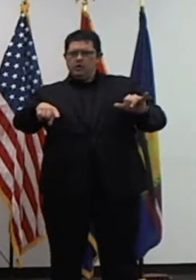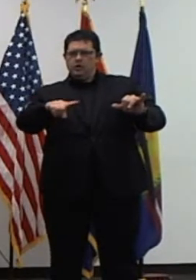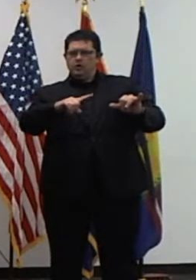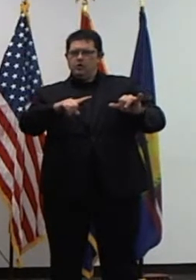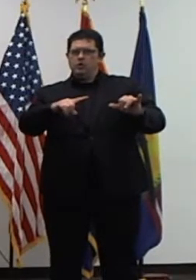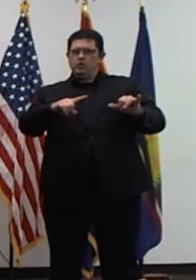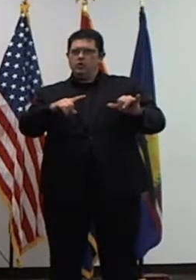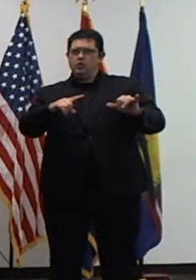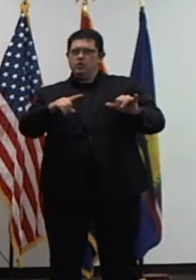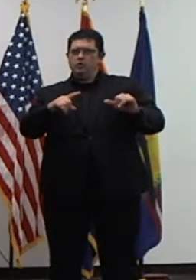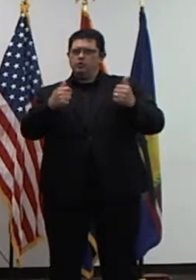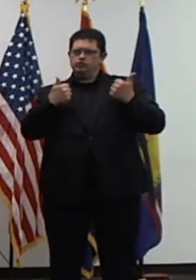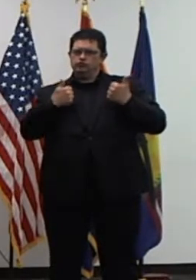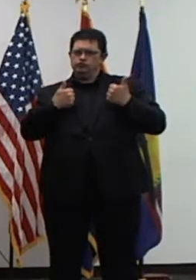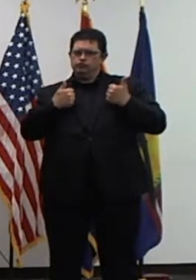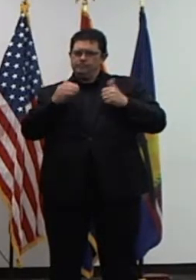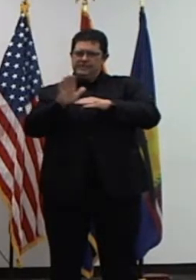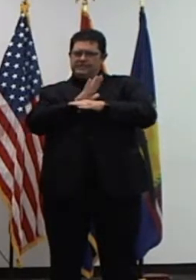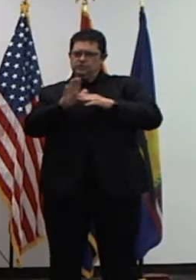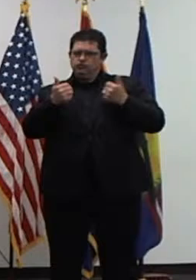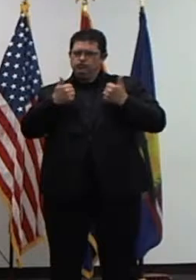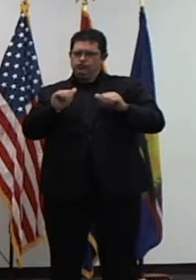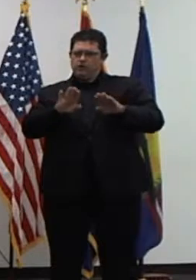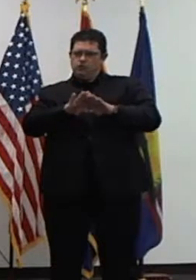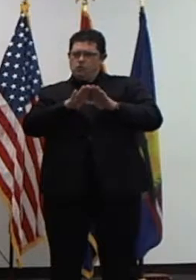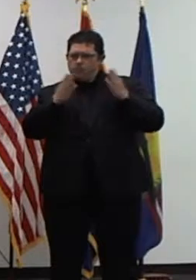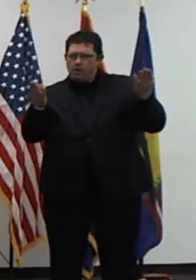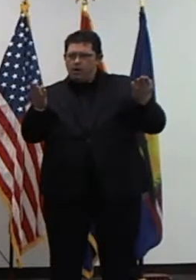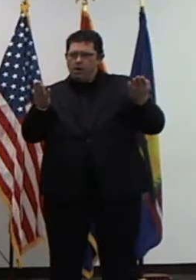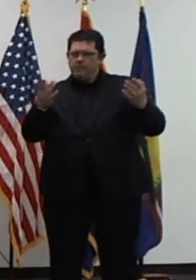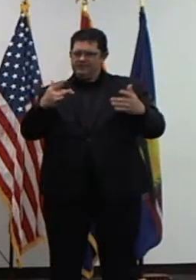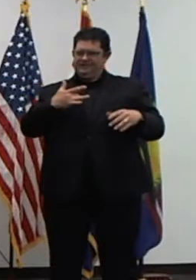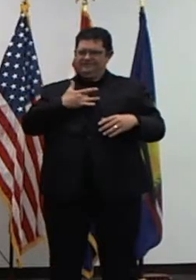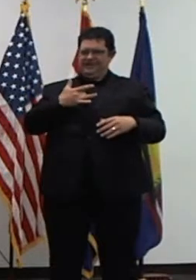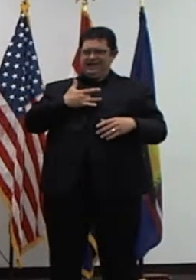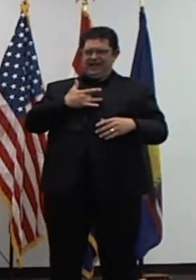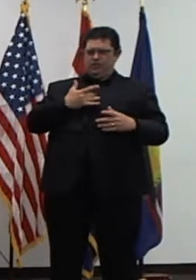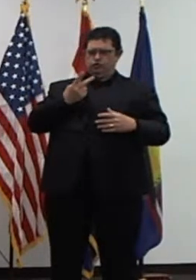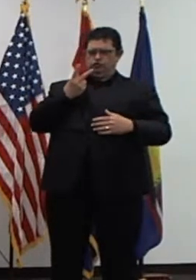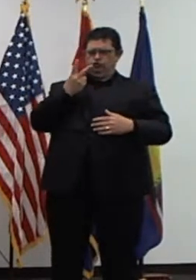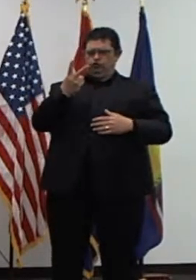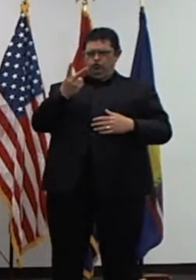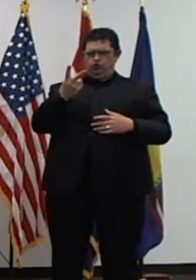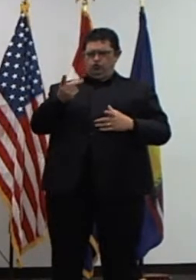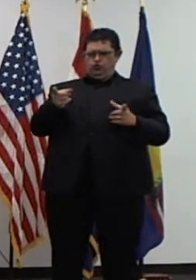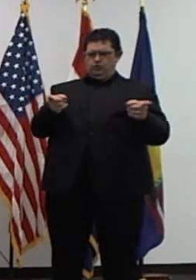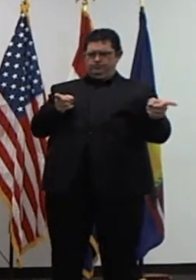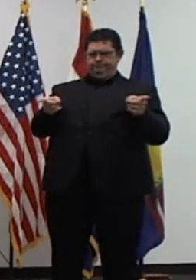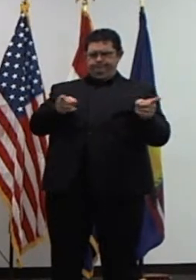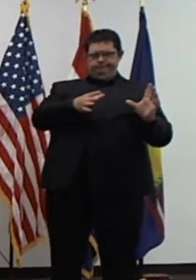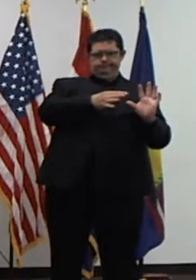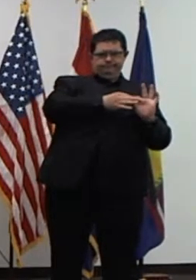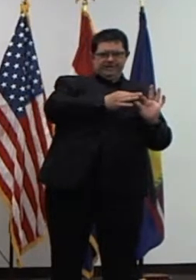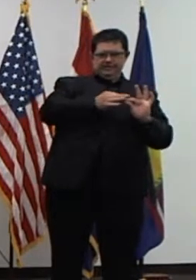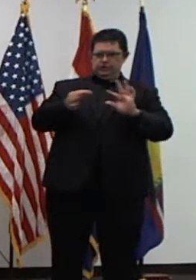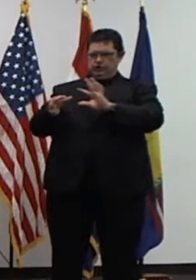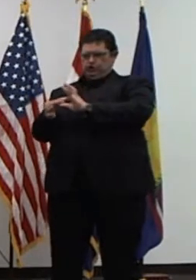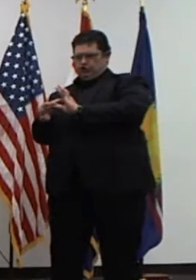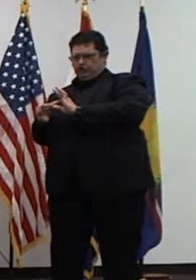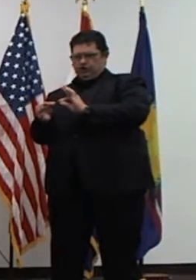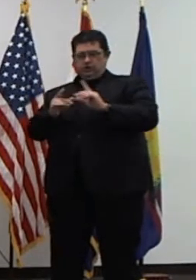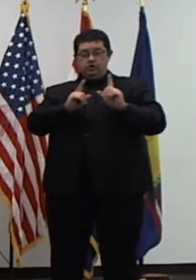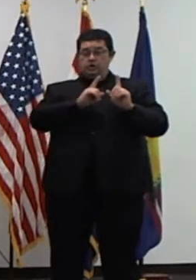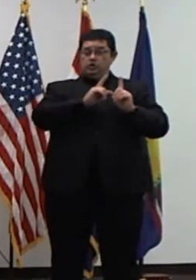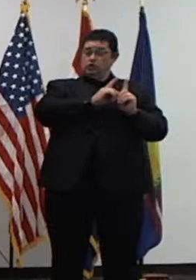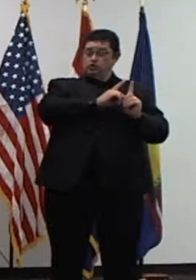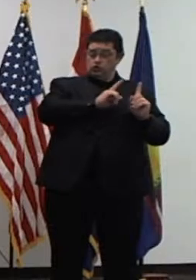in order to open up, and it feels like there's two competing messages here in terms of the social